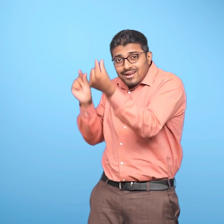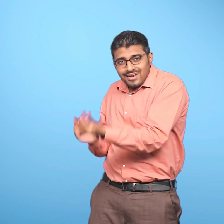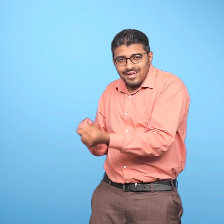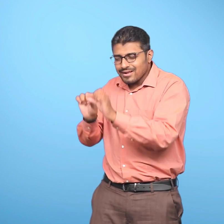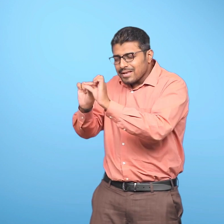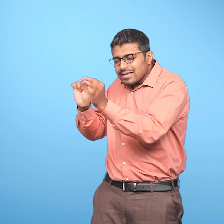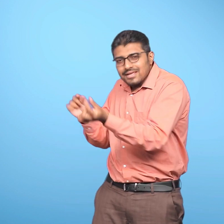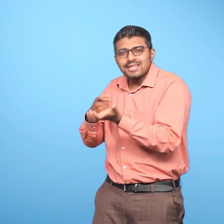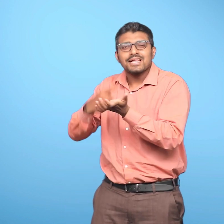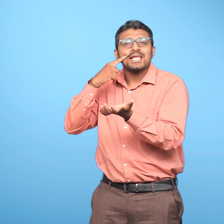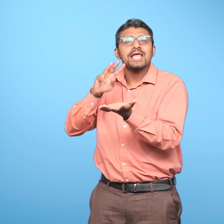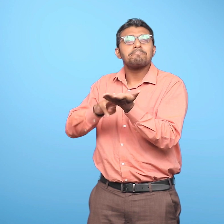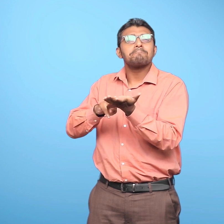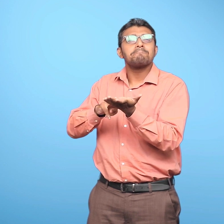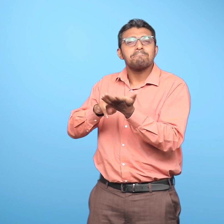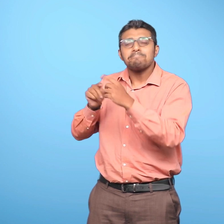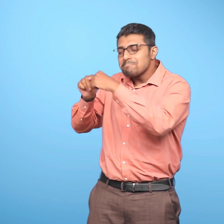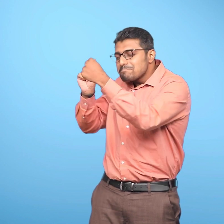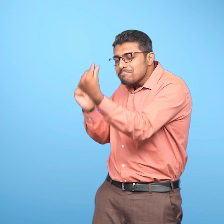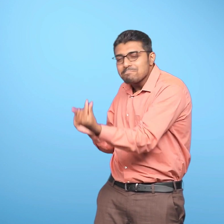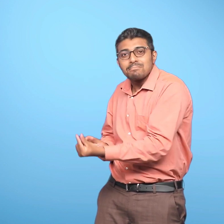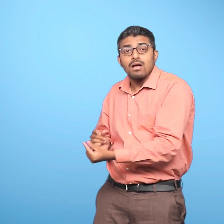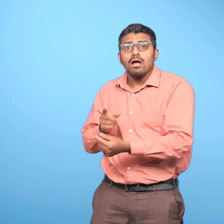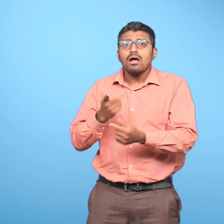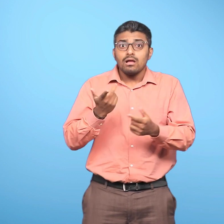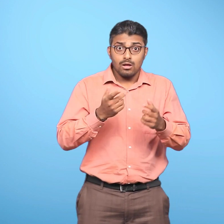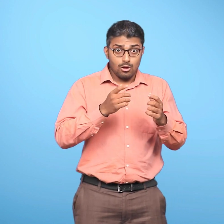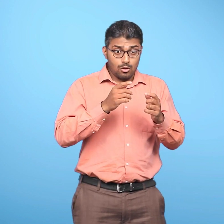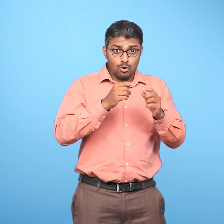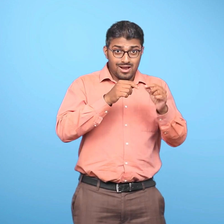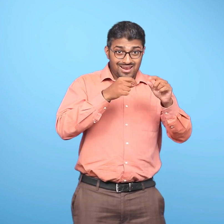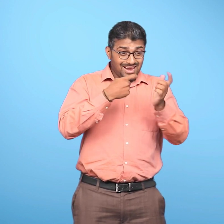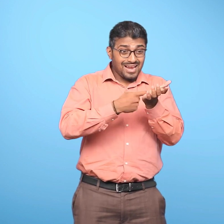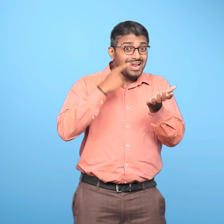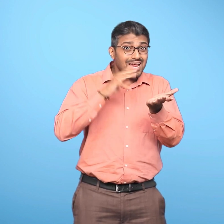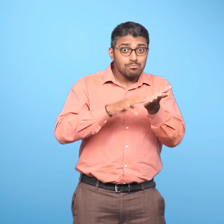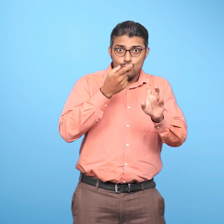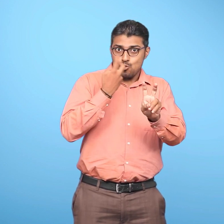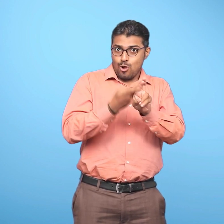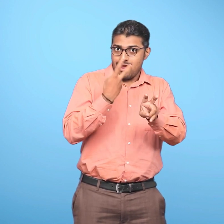Again, the metal rim is made slightly smaller than the wooden wheel.